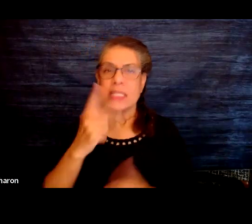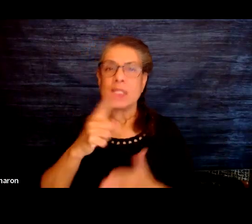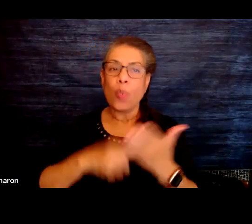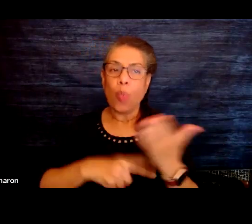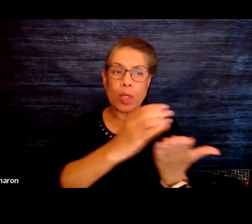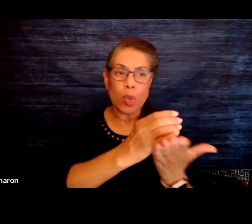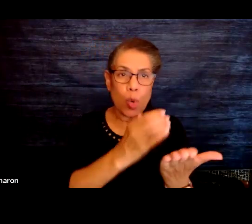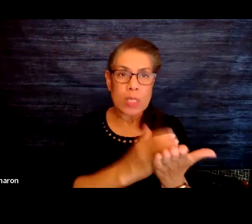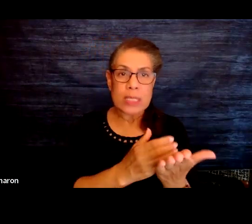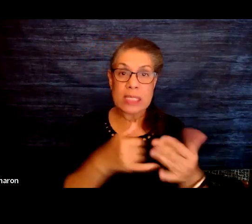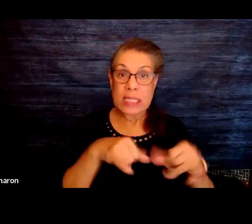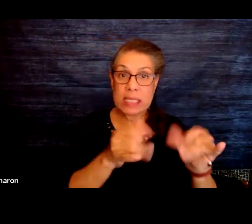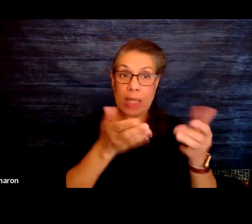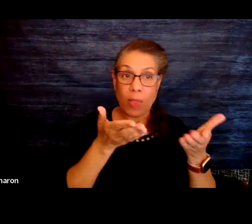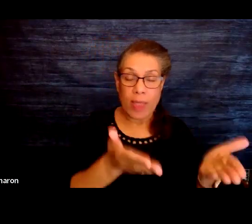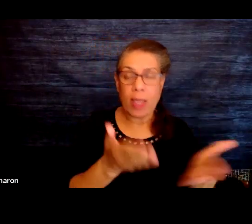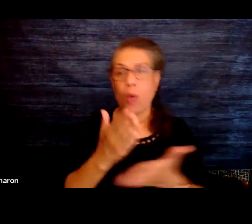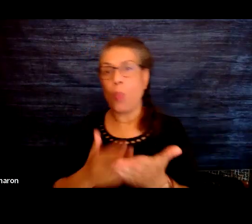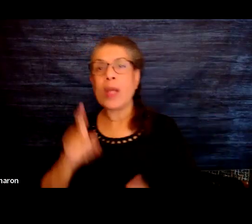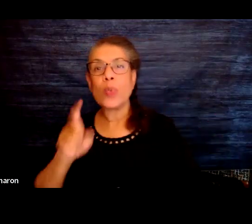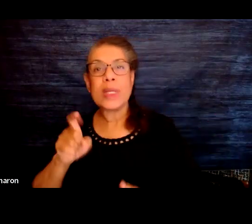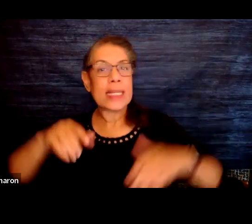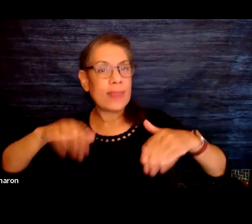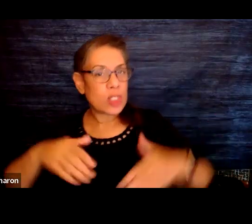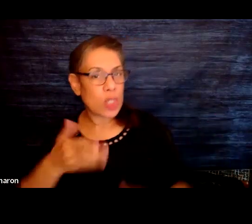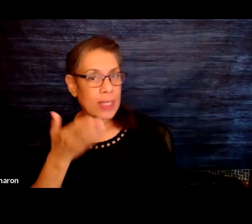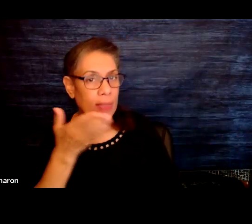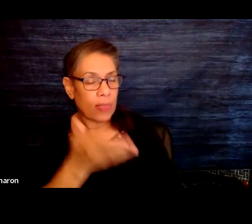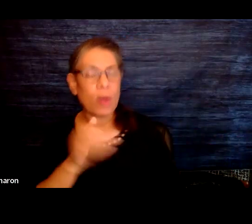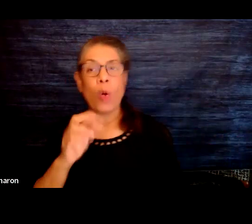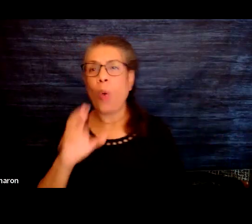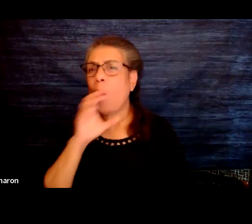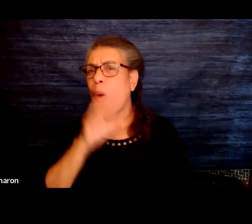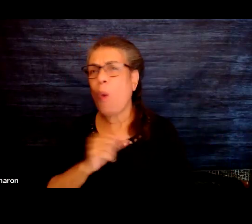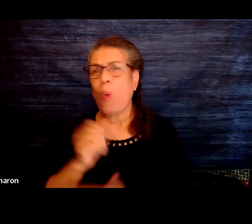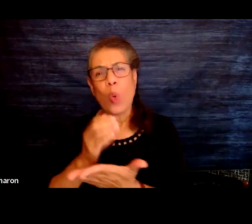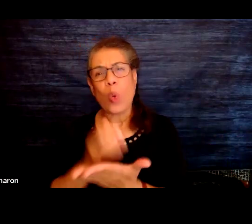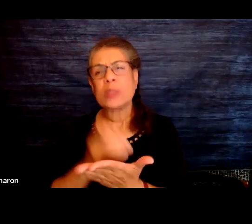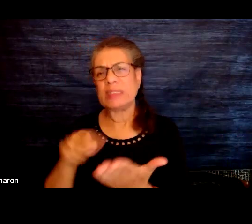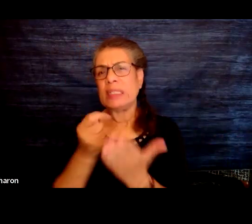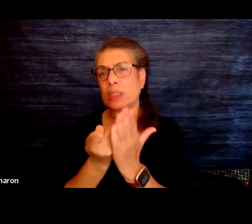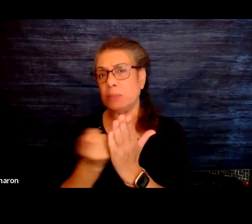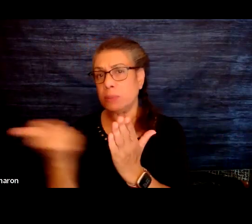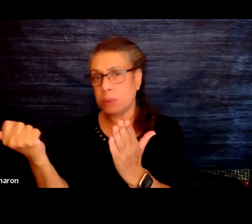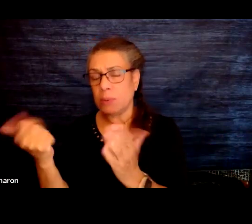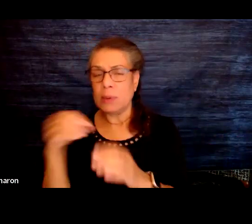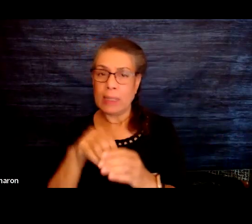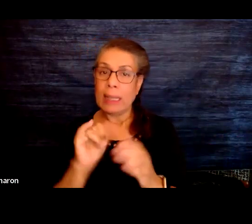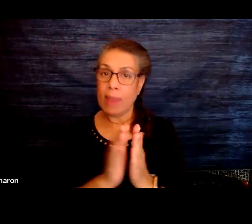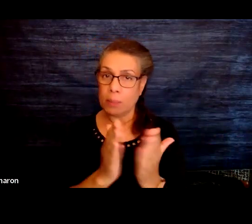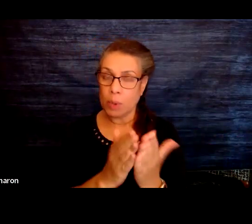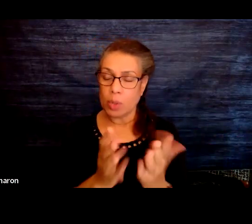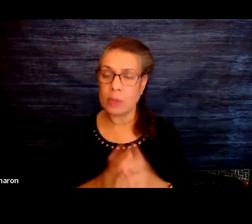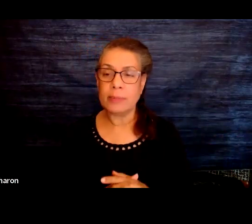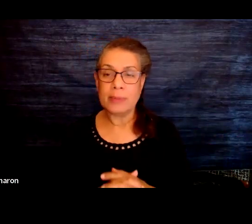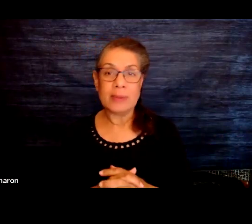courses remained, what courses we may need that weren't there, as well as old courses that needed to be taken out of the catalog. So